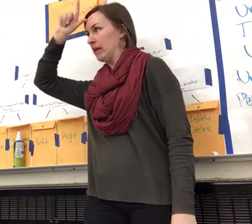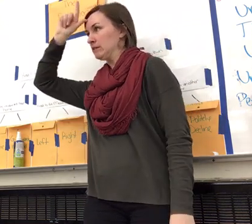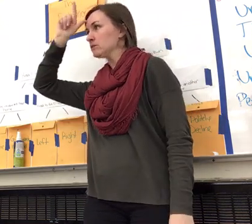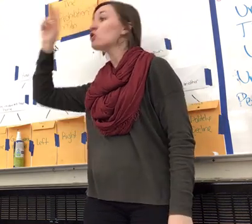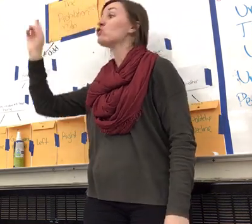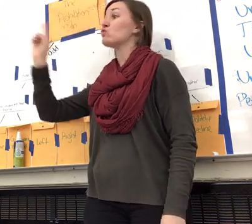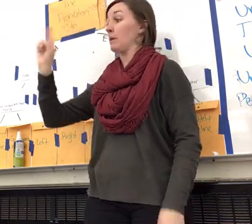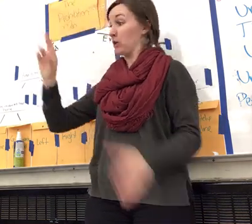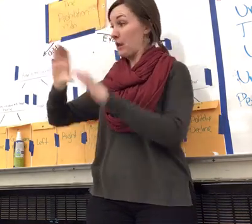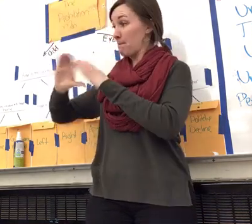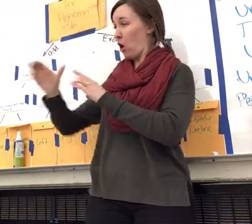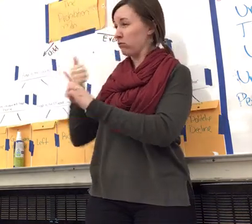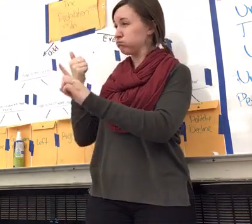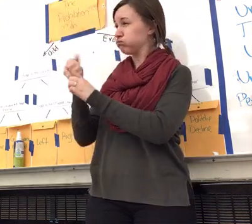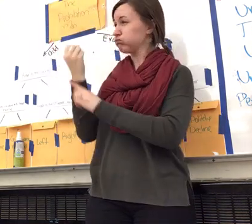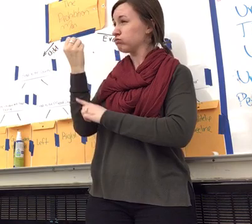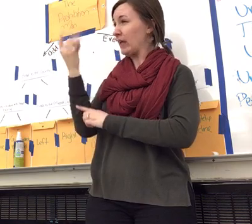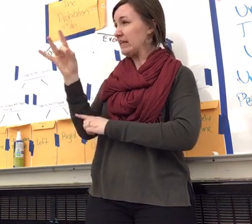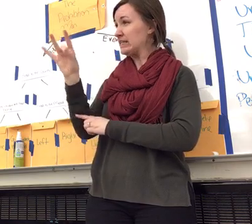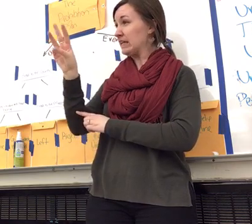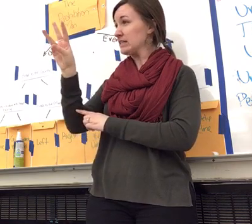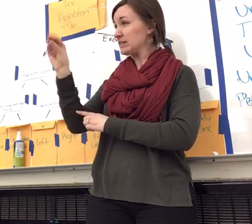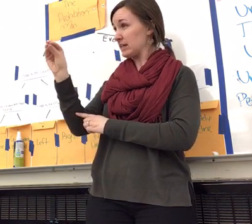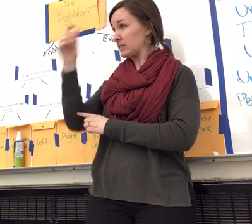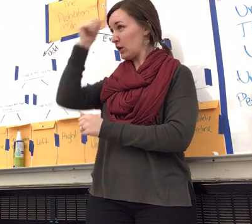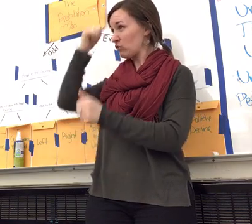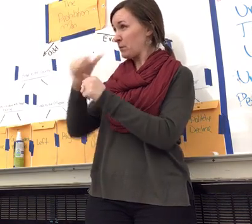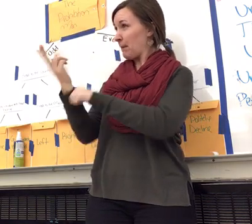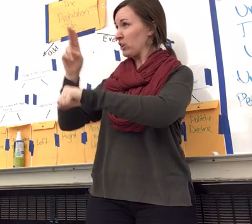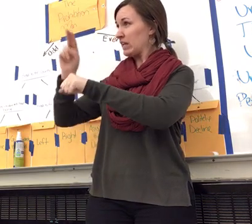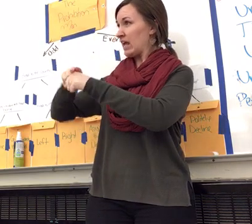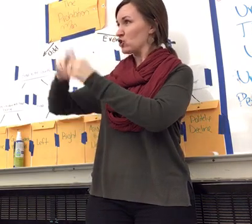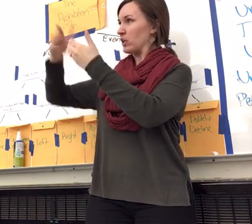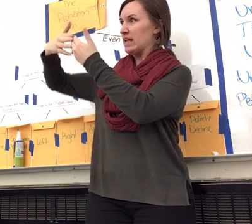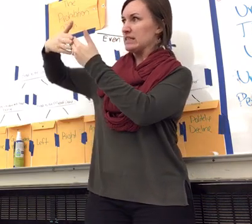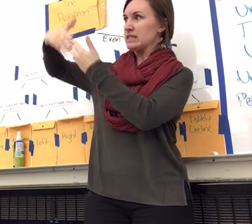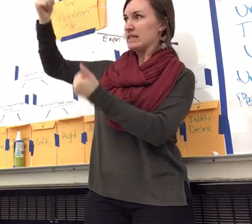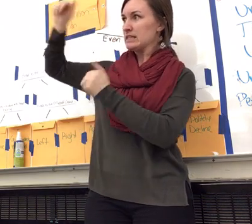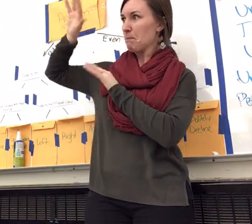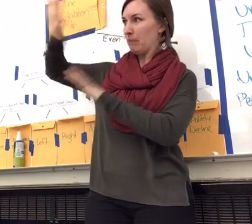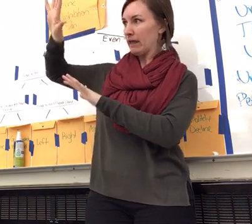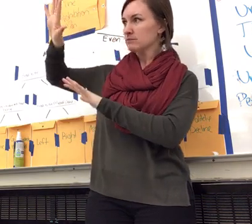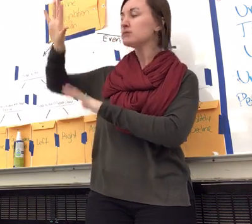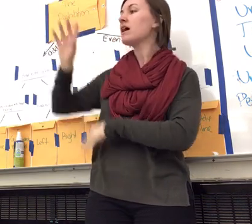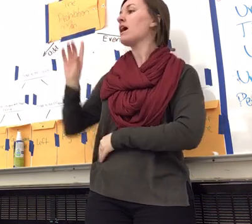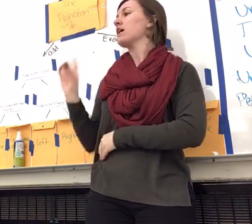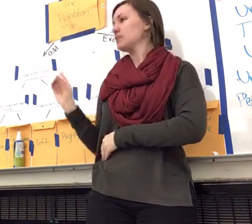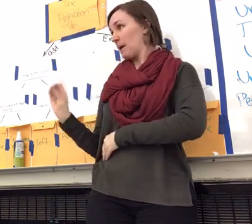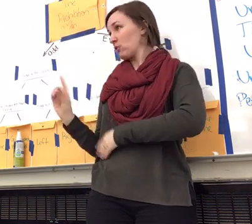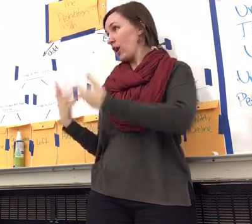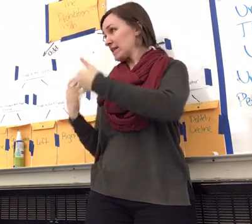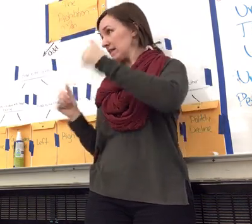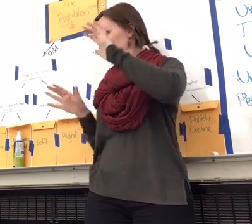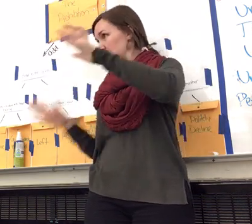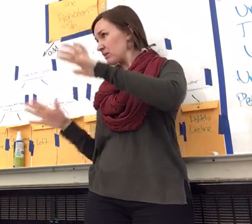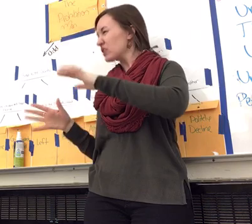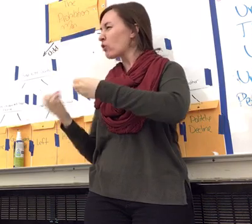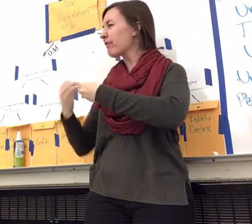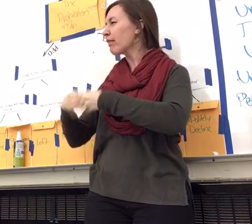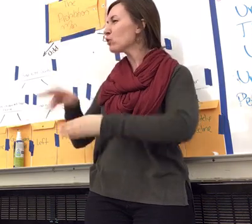the year 1860, remember that's when the nation gets split. All the Democrats get split, which is why they lose the vote. Lincoln gets elected,